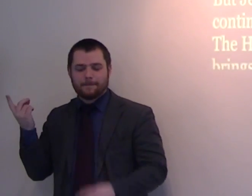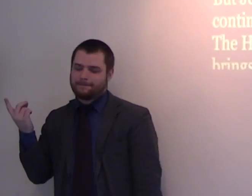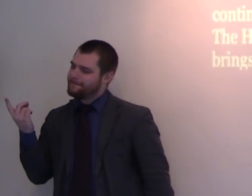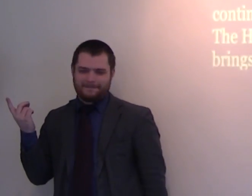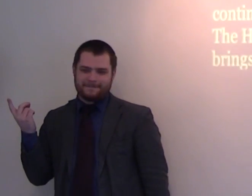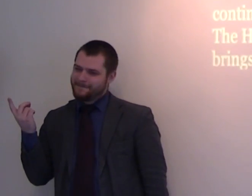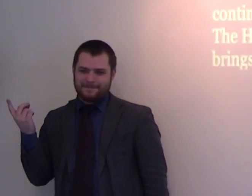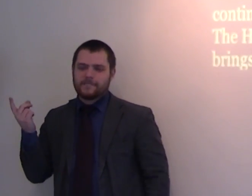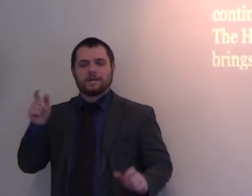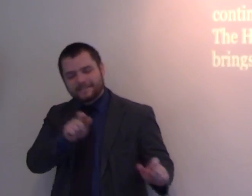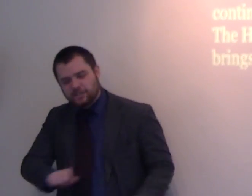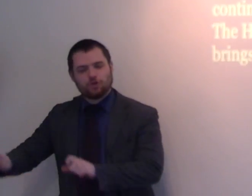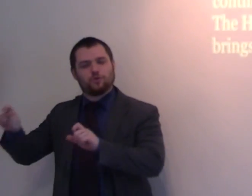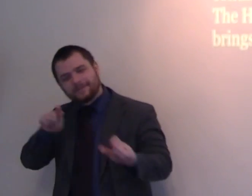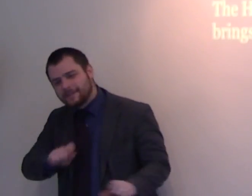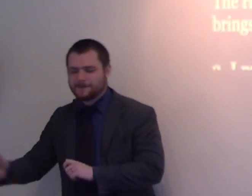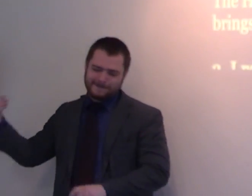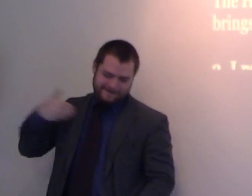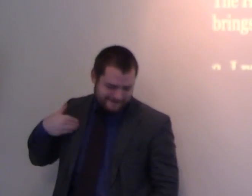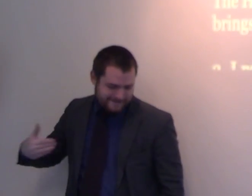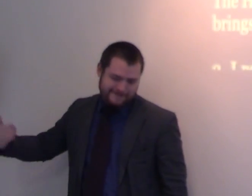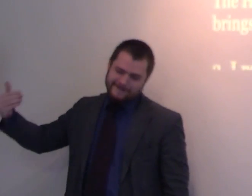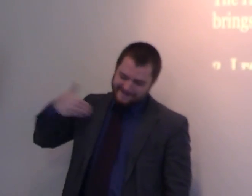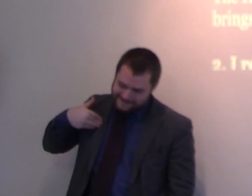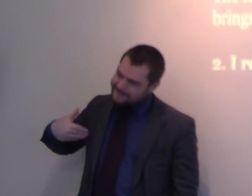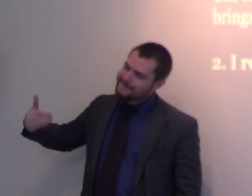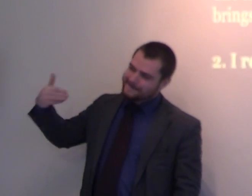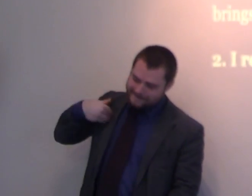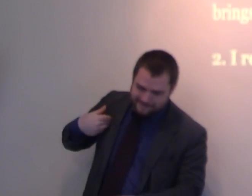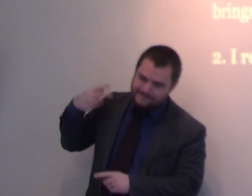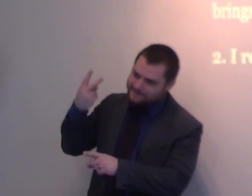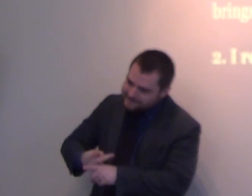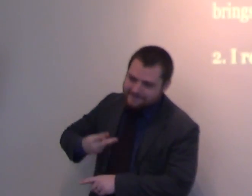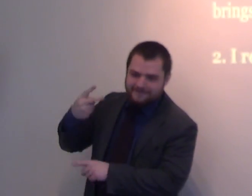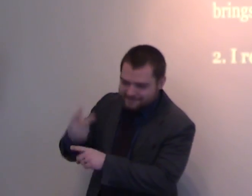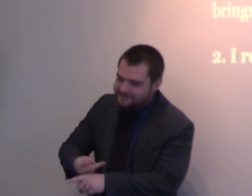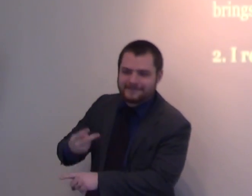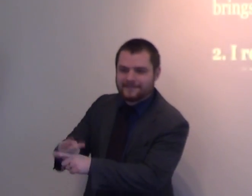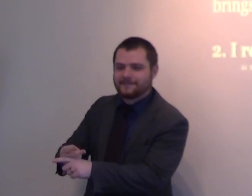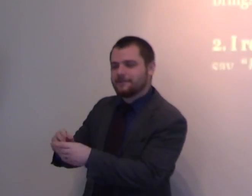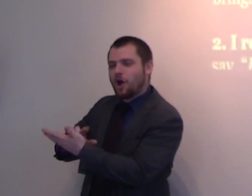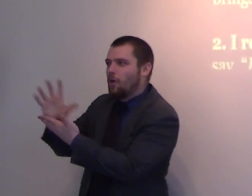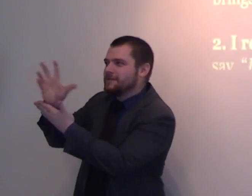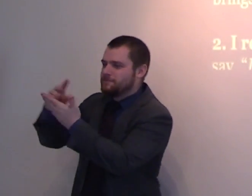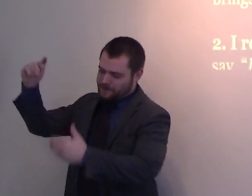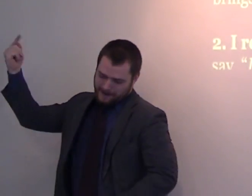He continues to call me again and again. The Holy Spirit comes to me and brings me near